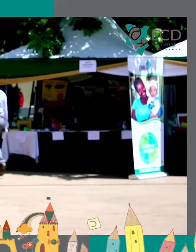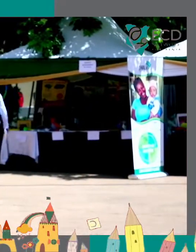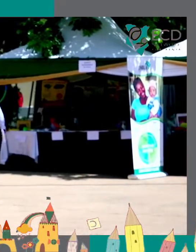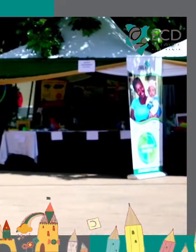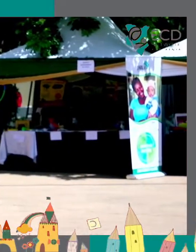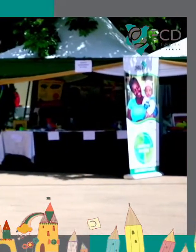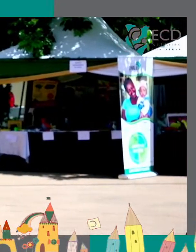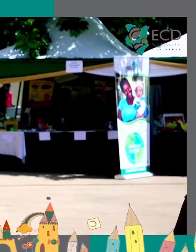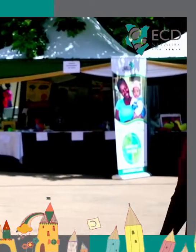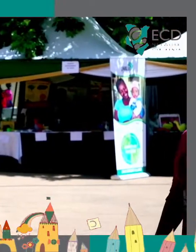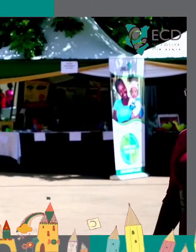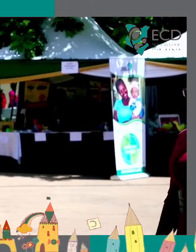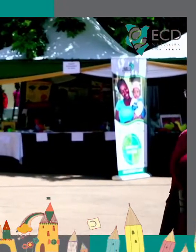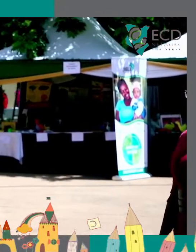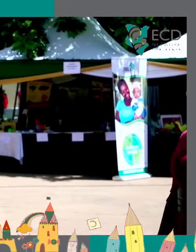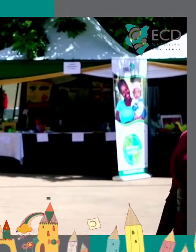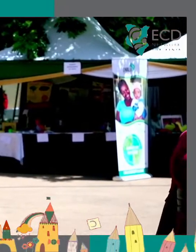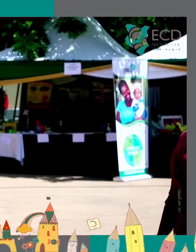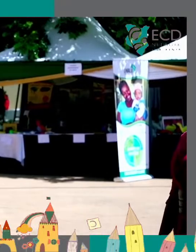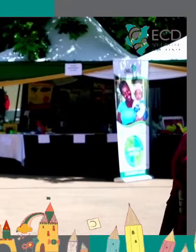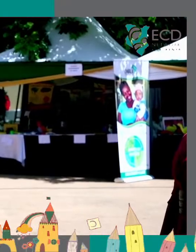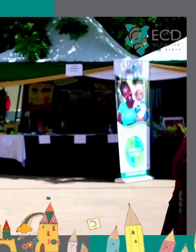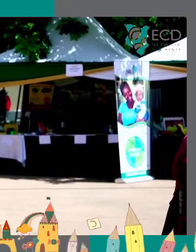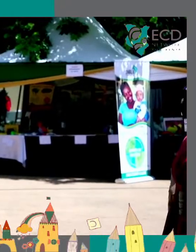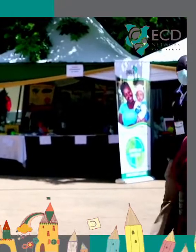views from another